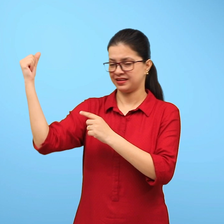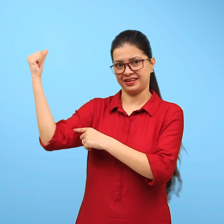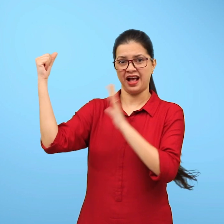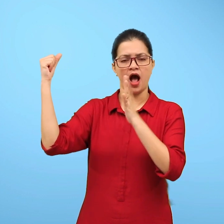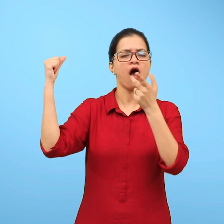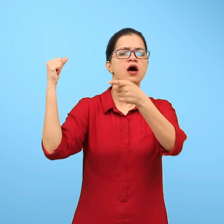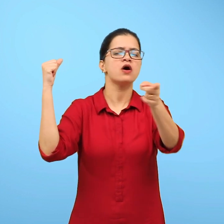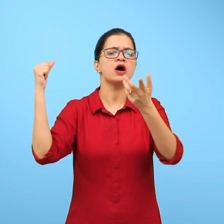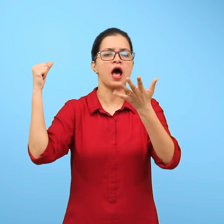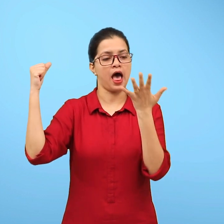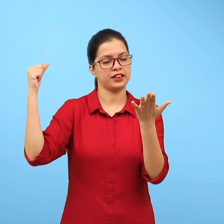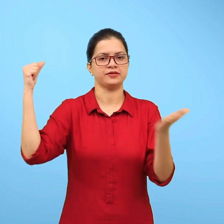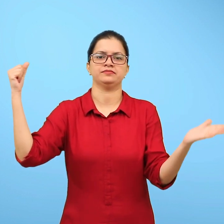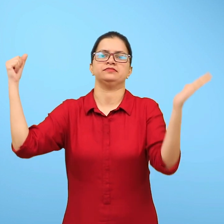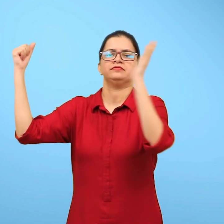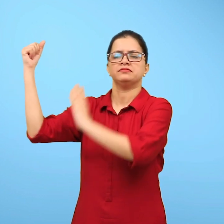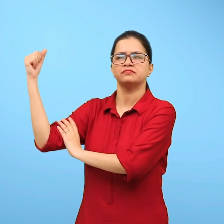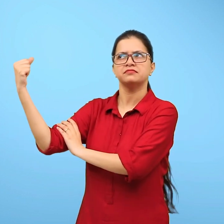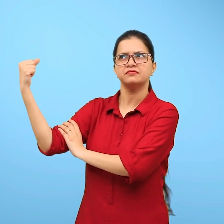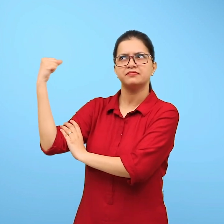Touch it with the other hand.